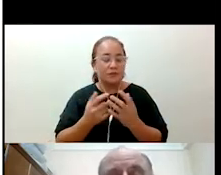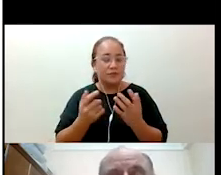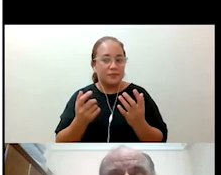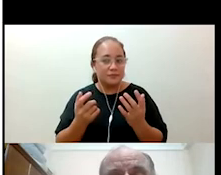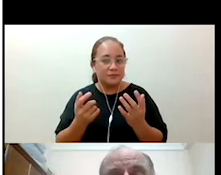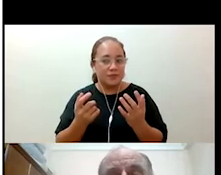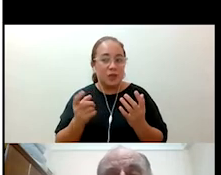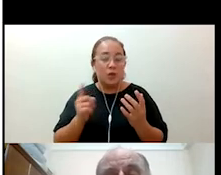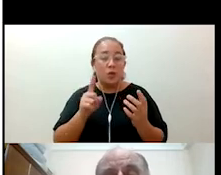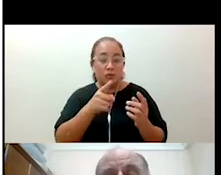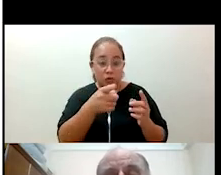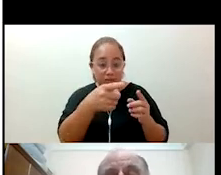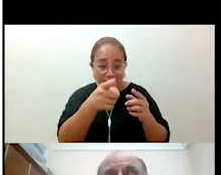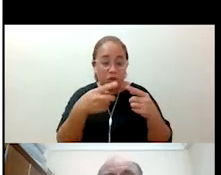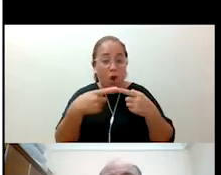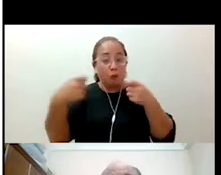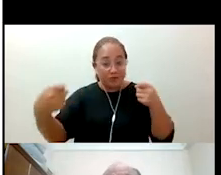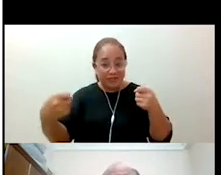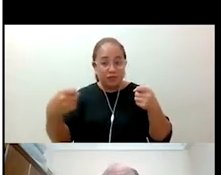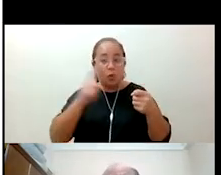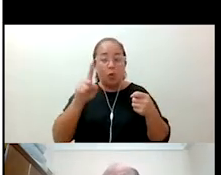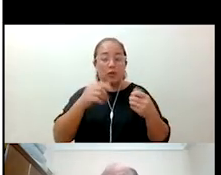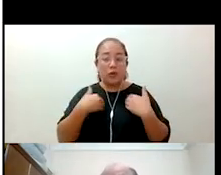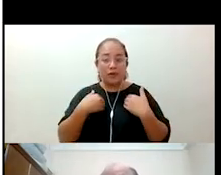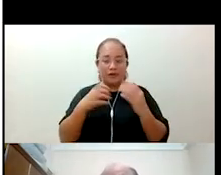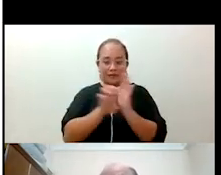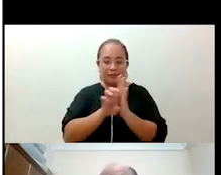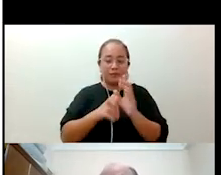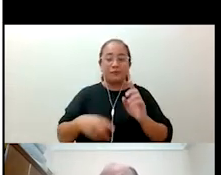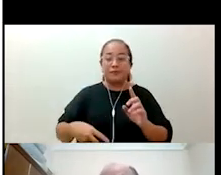what you have here for the left.